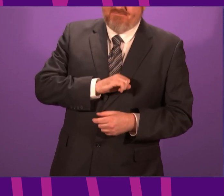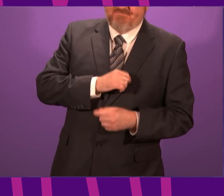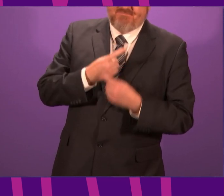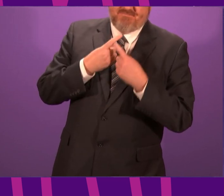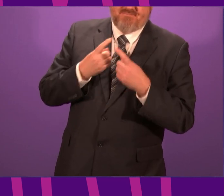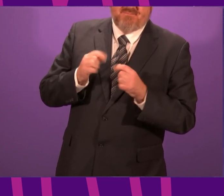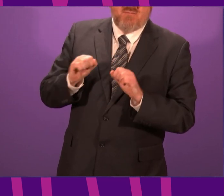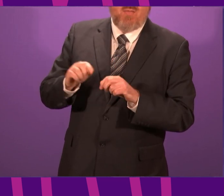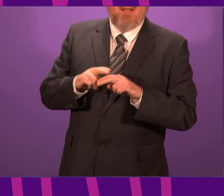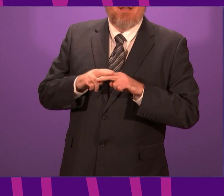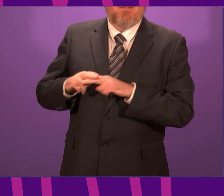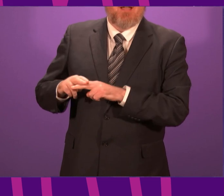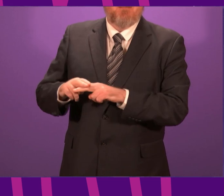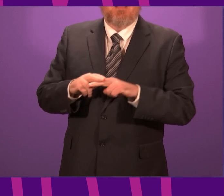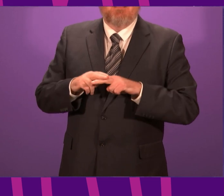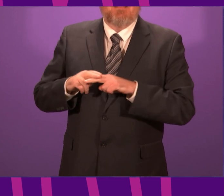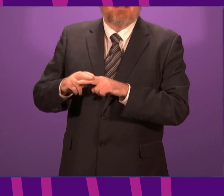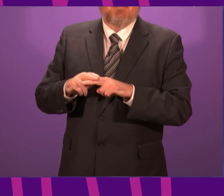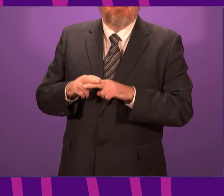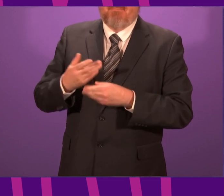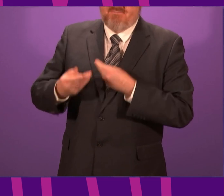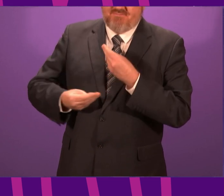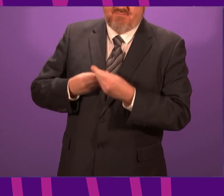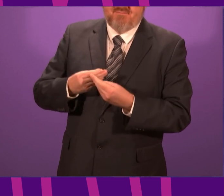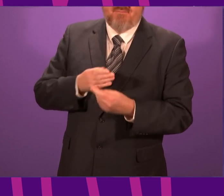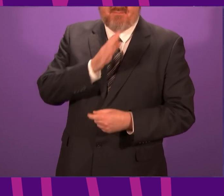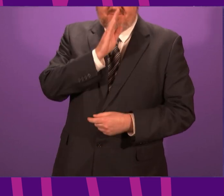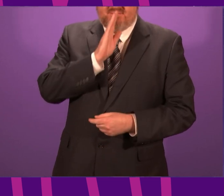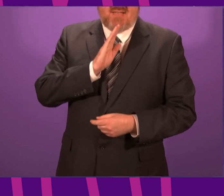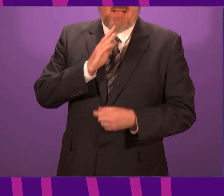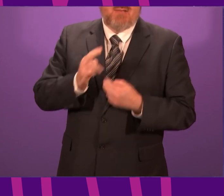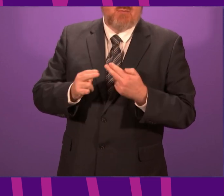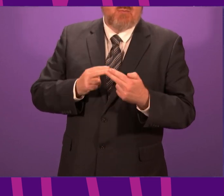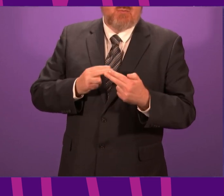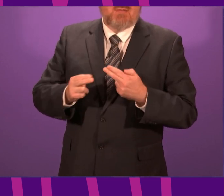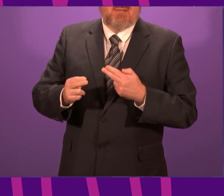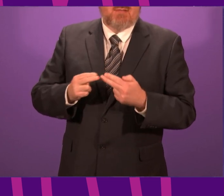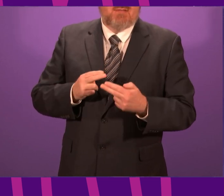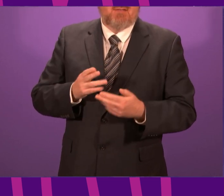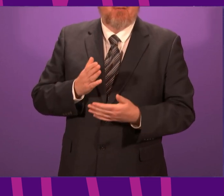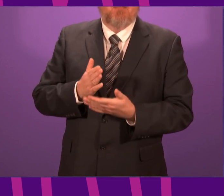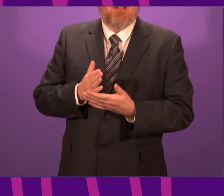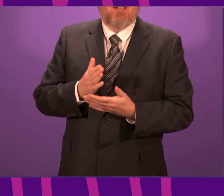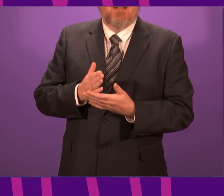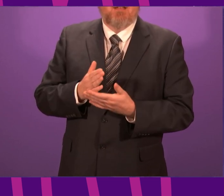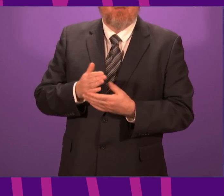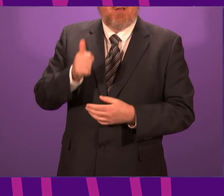suffering from long COVID, and although the majority of people may fully recover, it's certainly not a virus